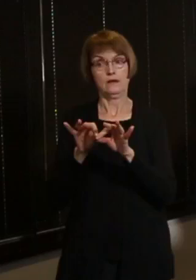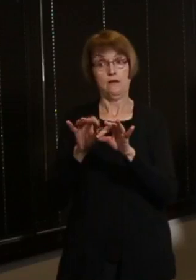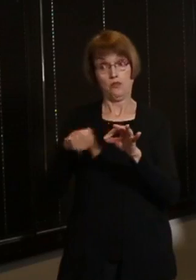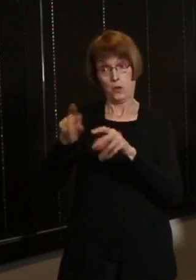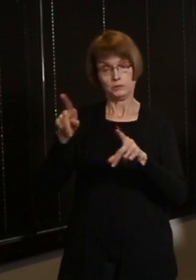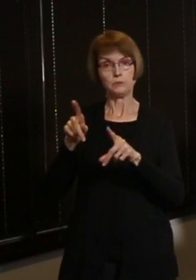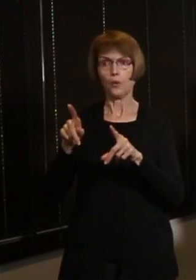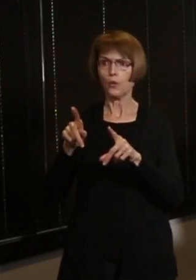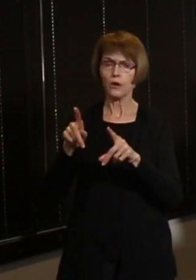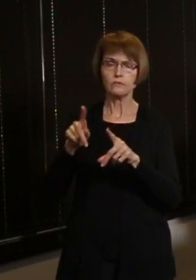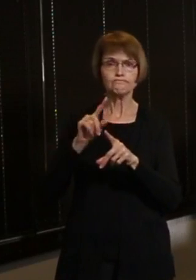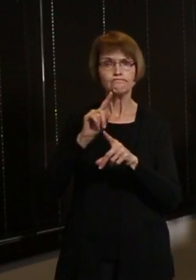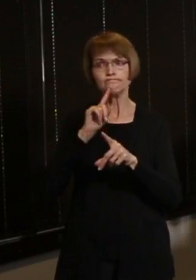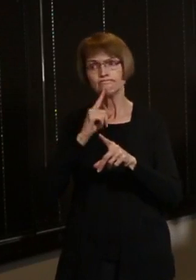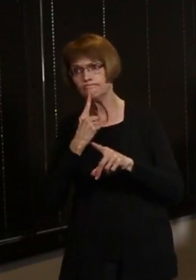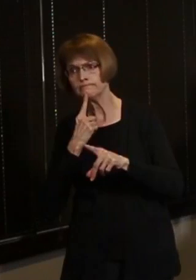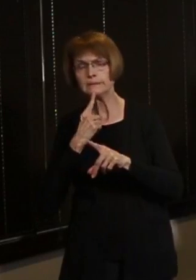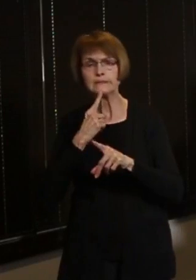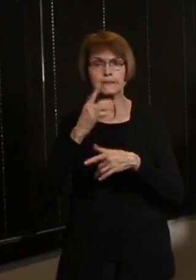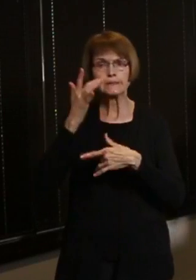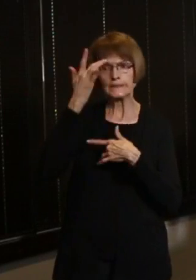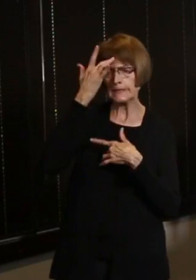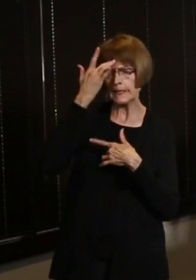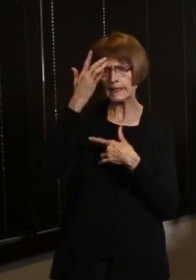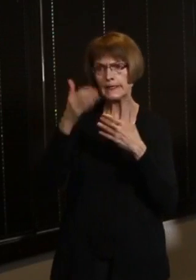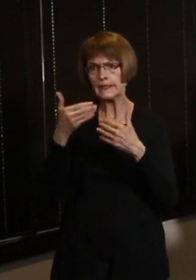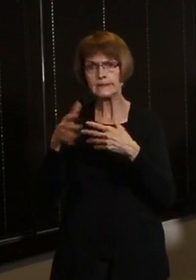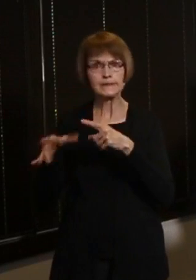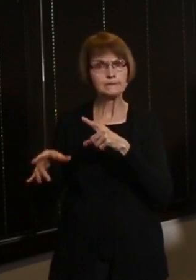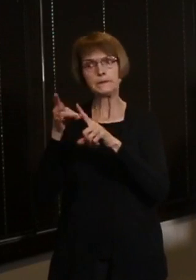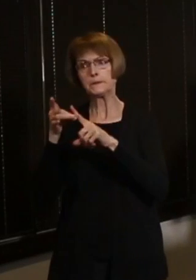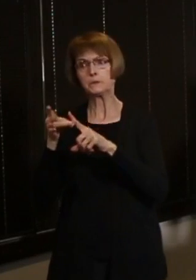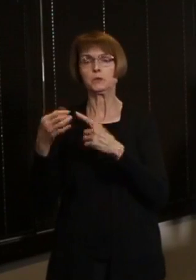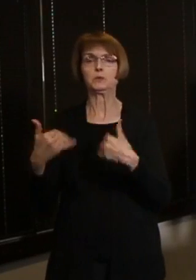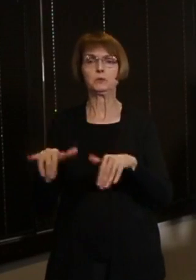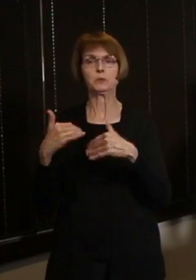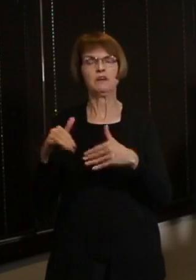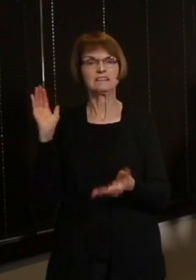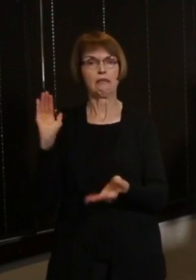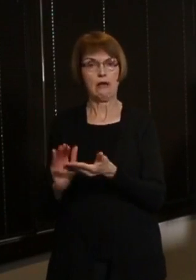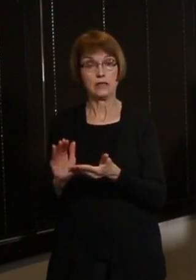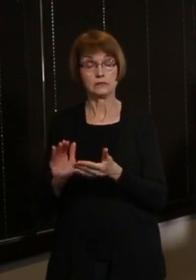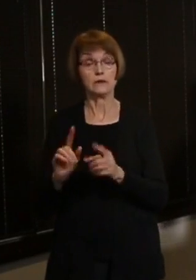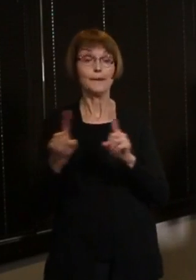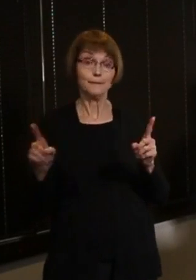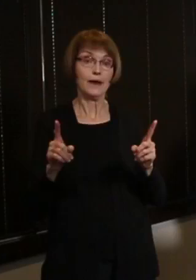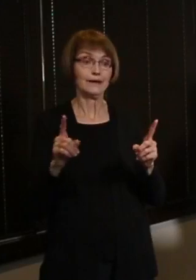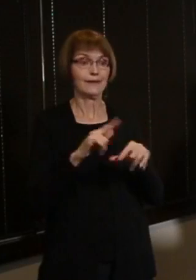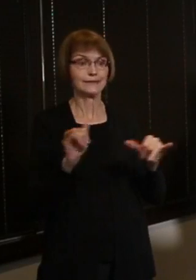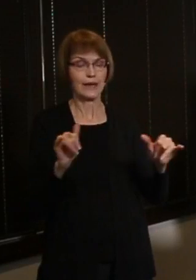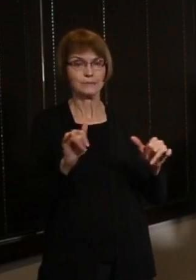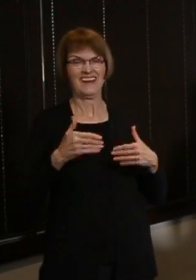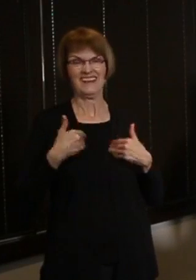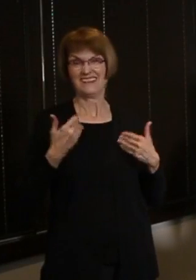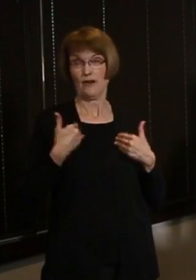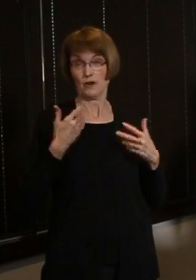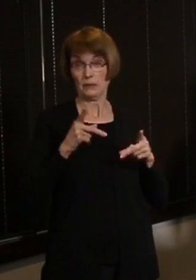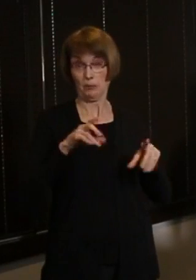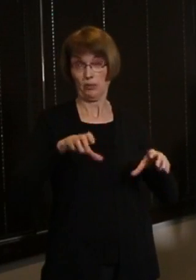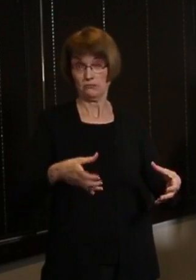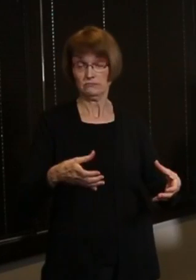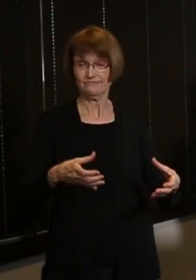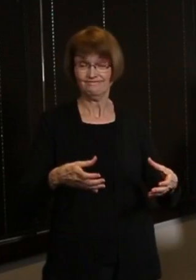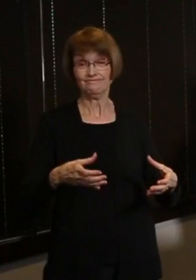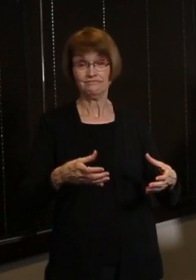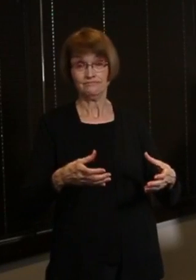But on the flip side of that, we are seeing that younger population, and these are cases that